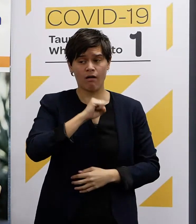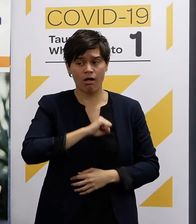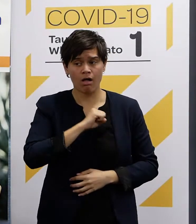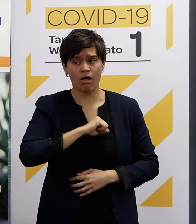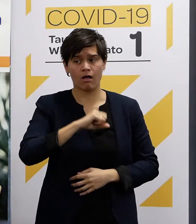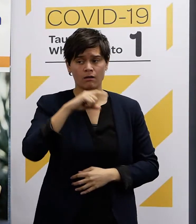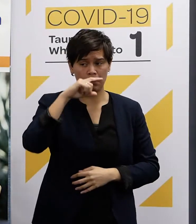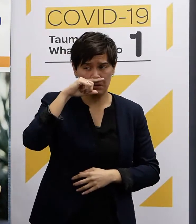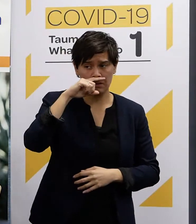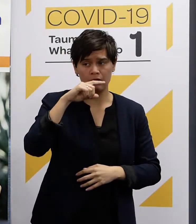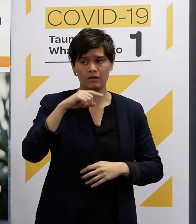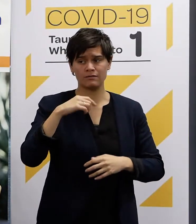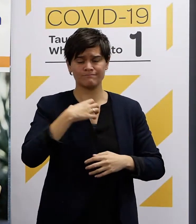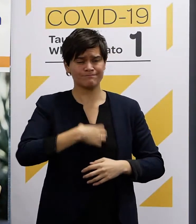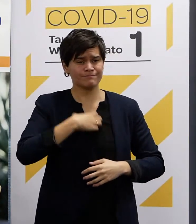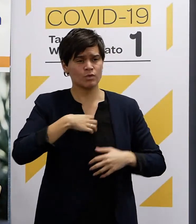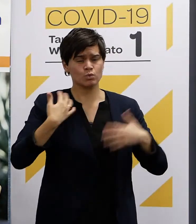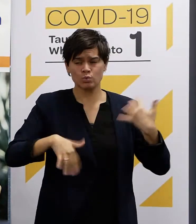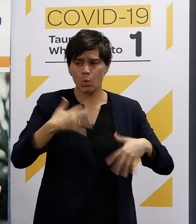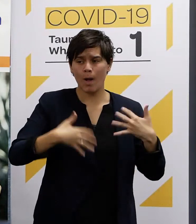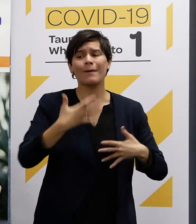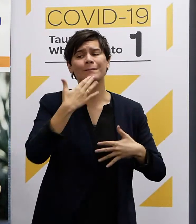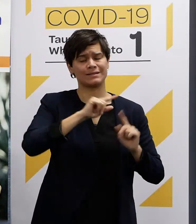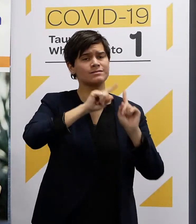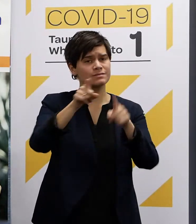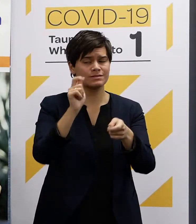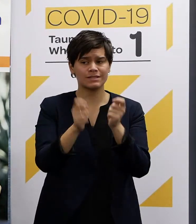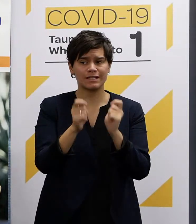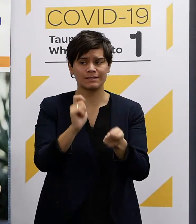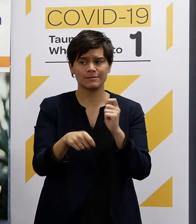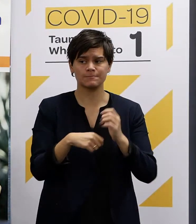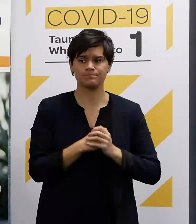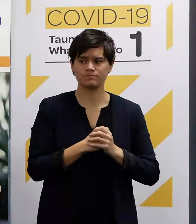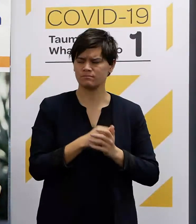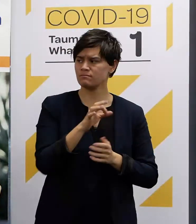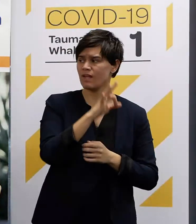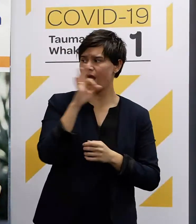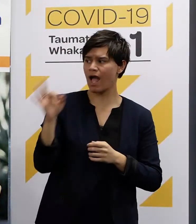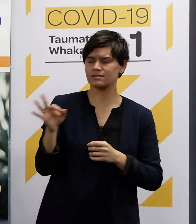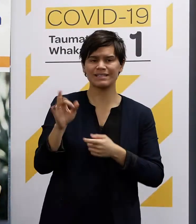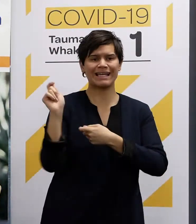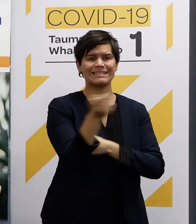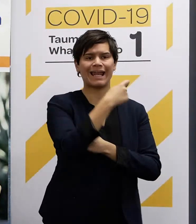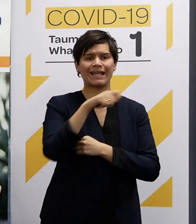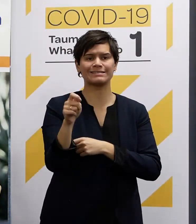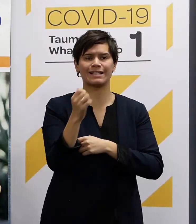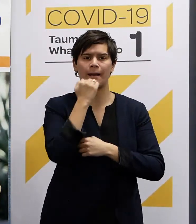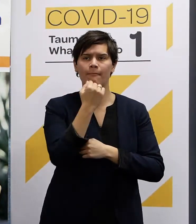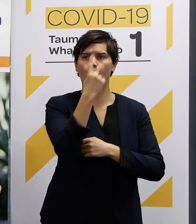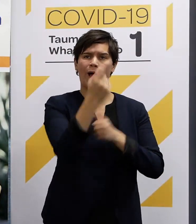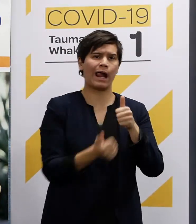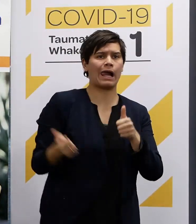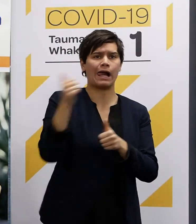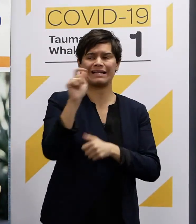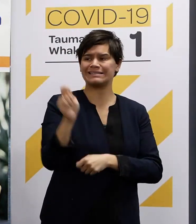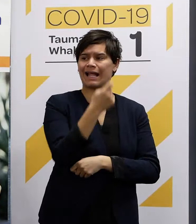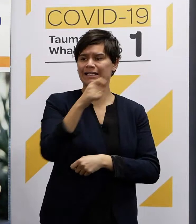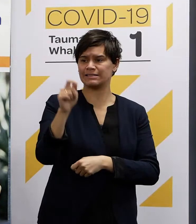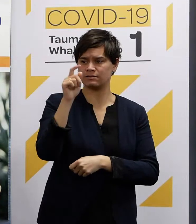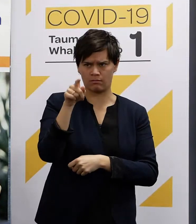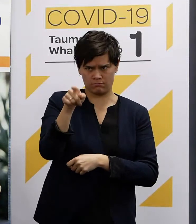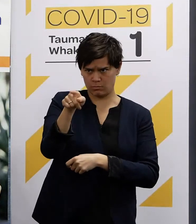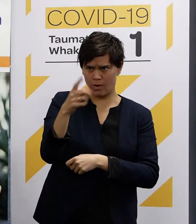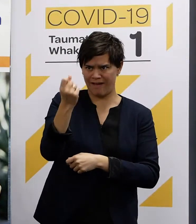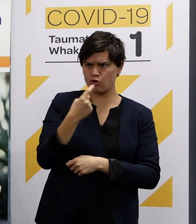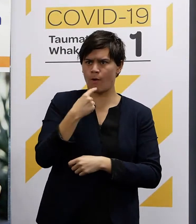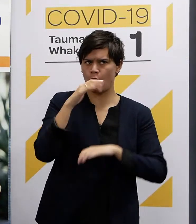tested. Do we have enough? Just down the back. Comment on Novak Djokovic? Oh, no, I don't have any comment. I think there'll be plenty of people commenting on that already.